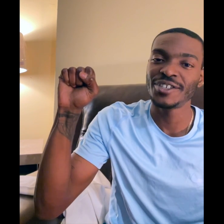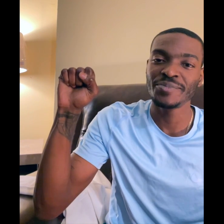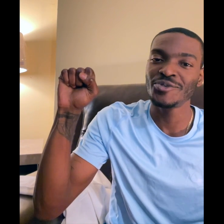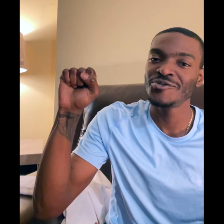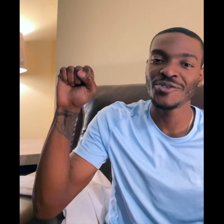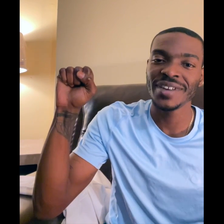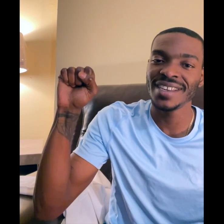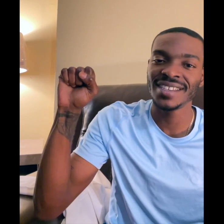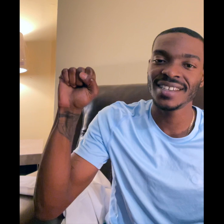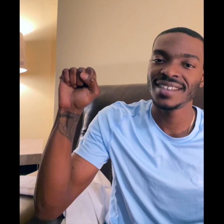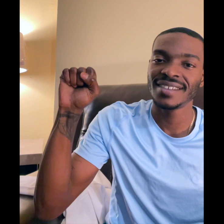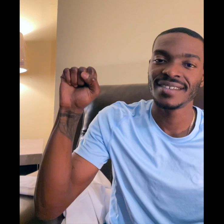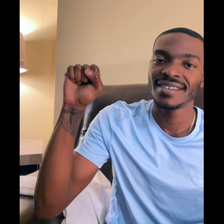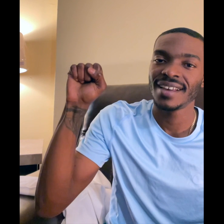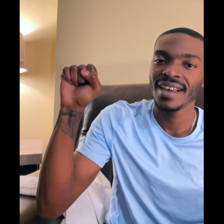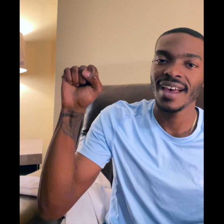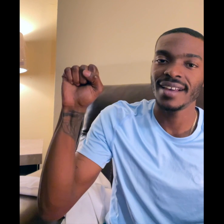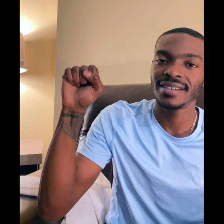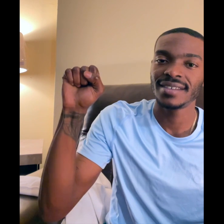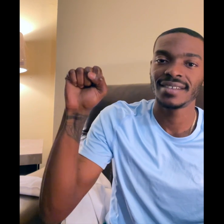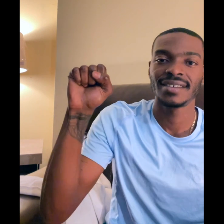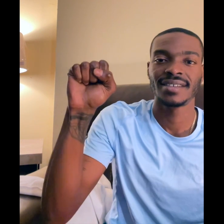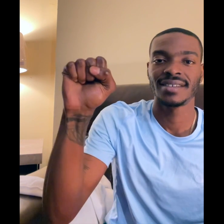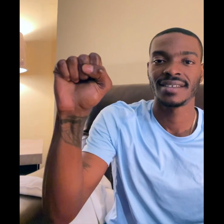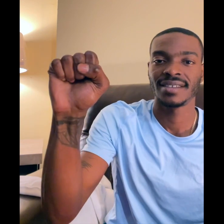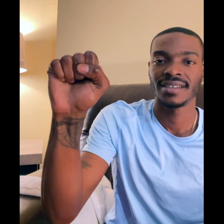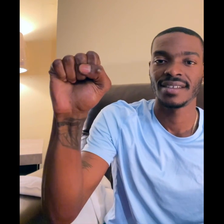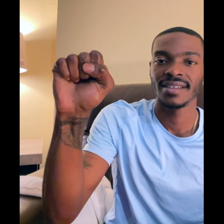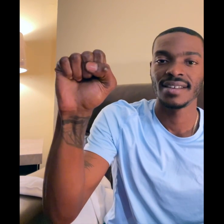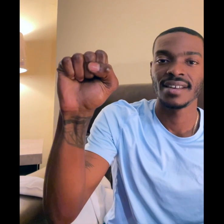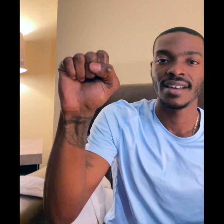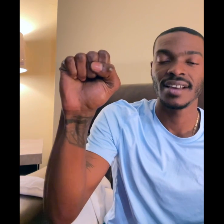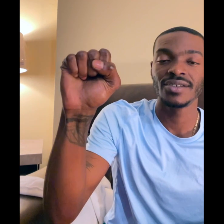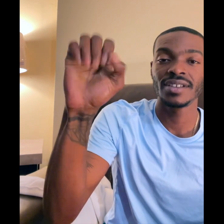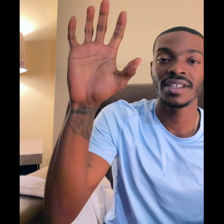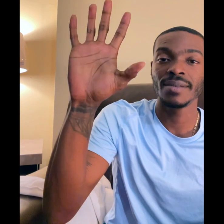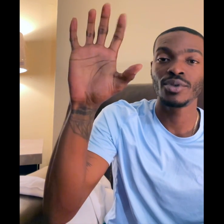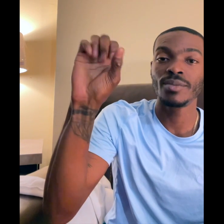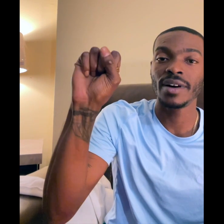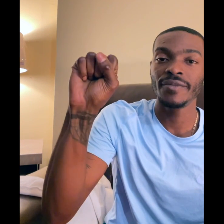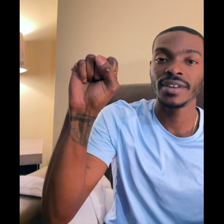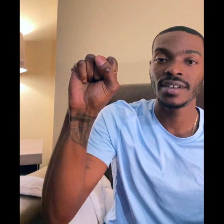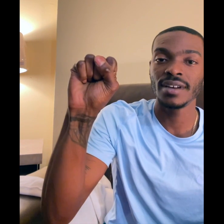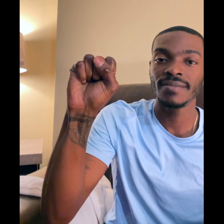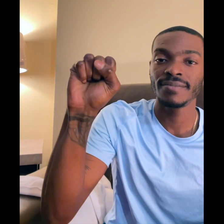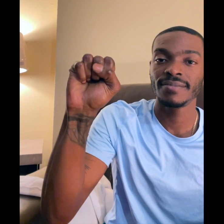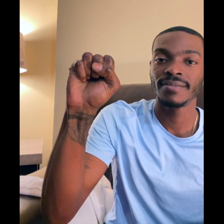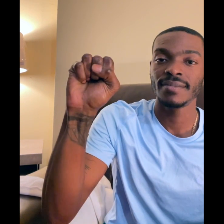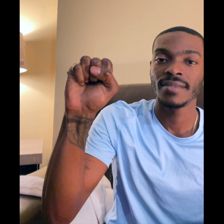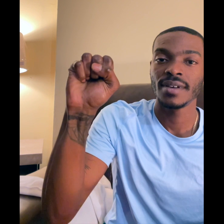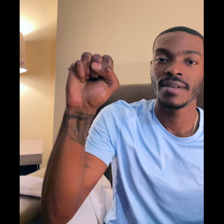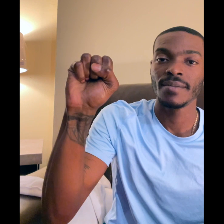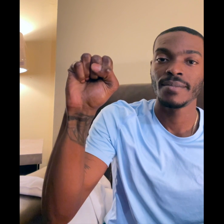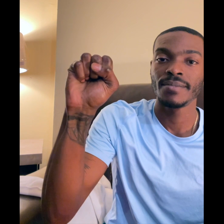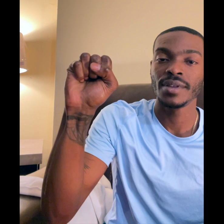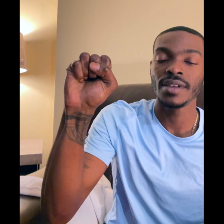simple, real easy. S. As you can see, I ball my fist up. Put the